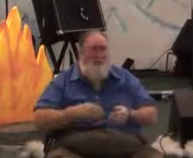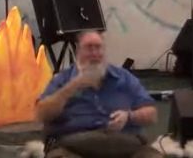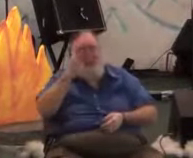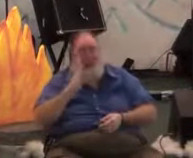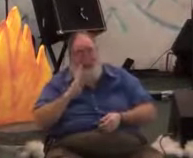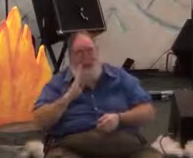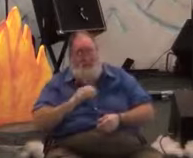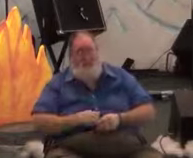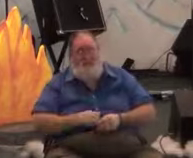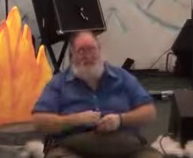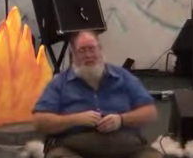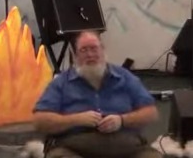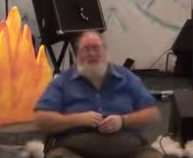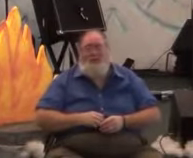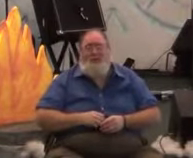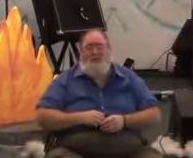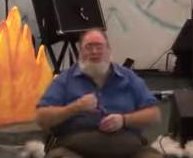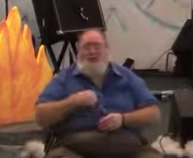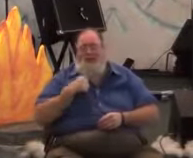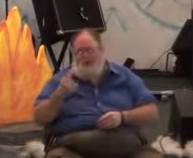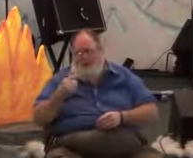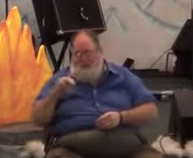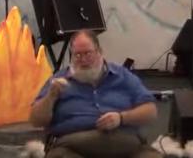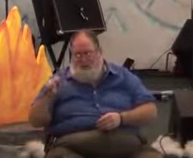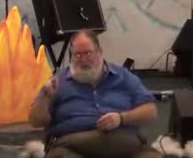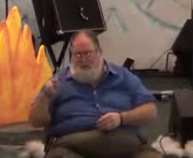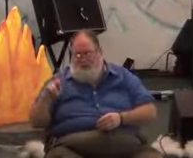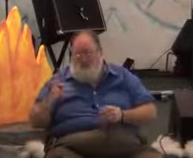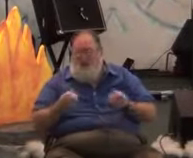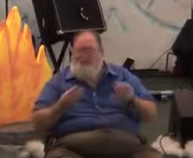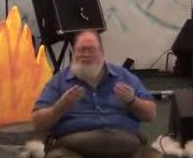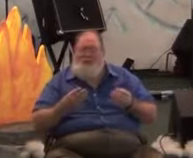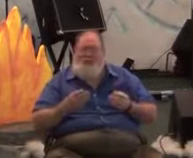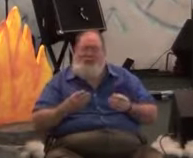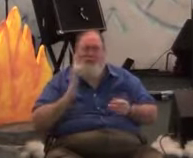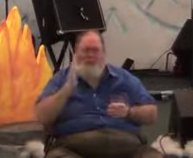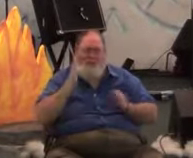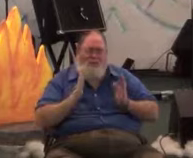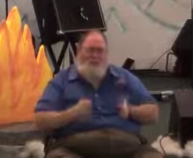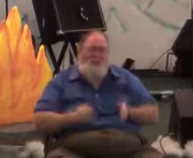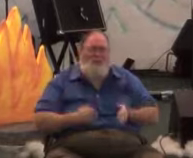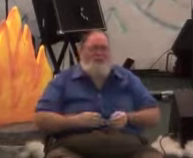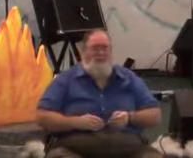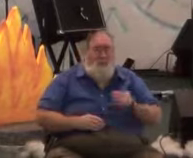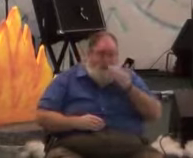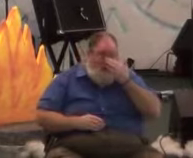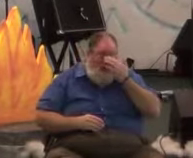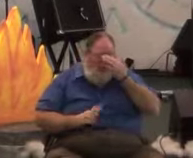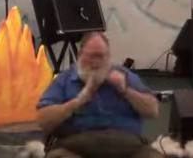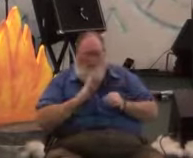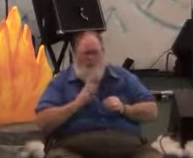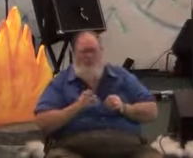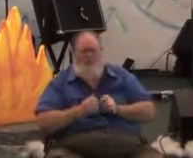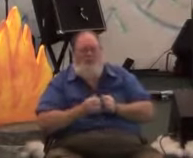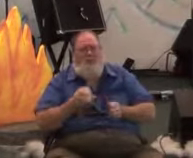And I was telling Mark, it's amazing how many pastors and different people talk to me and say, Mike, how did you